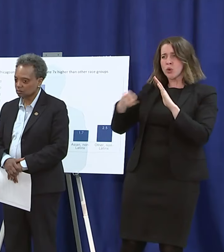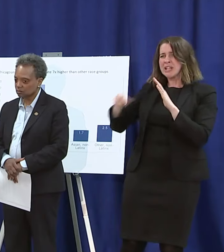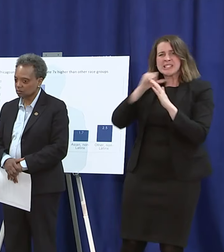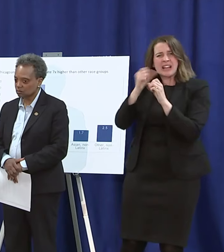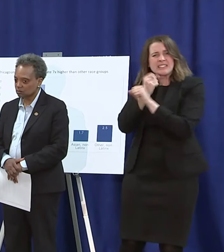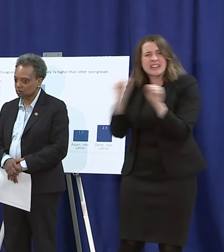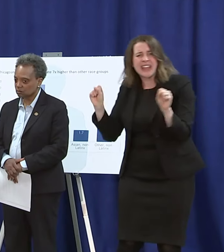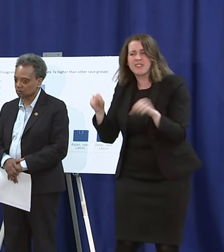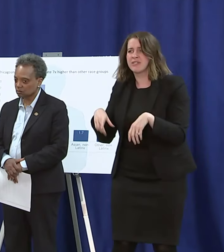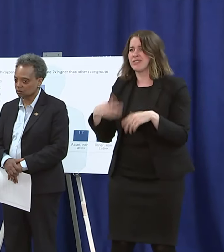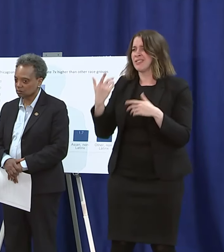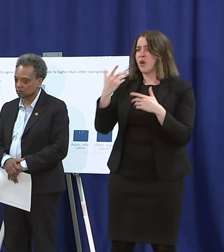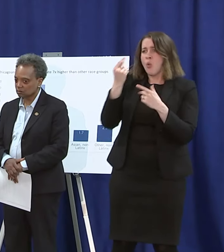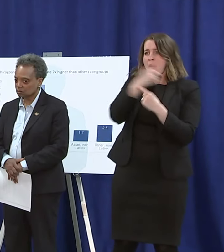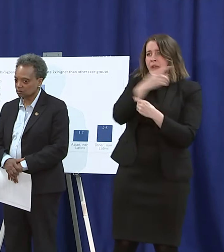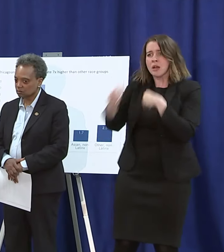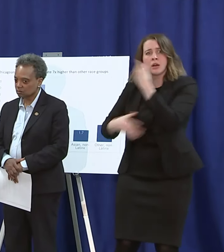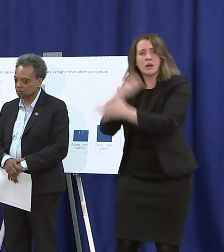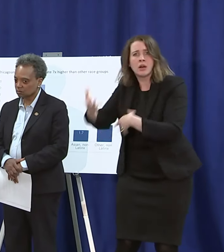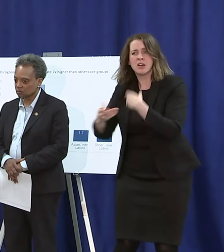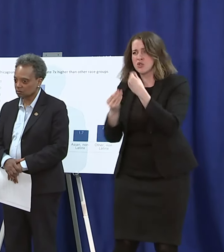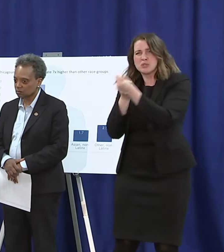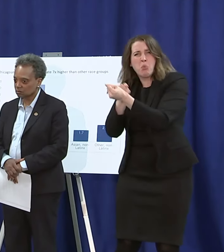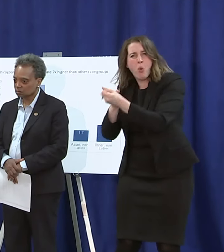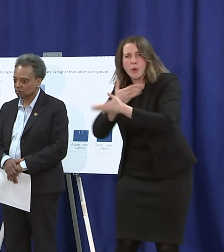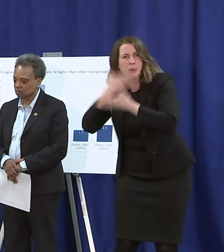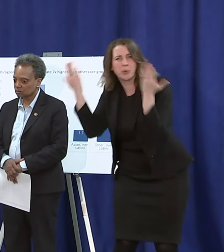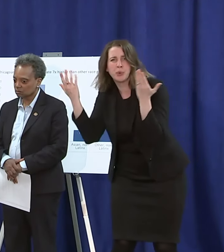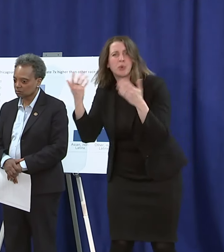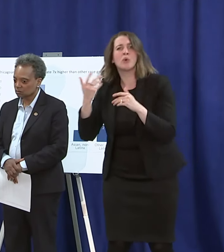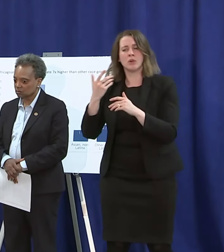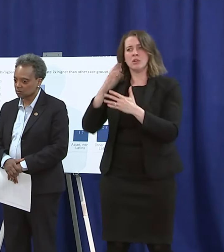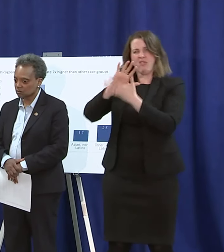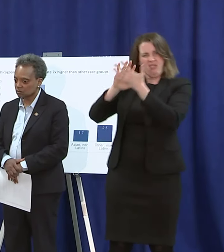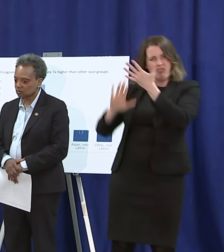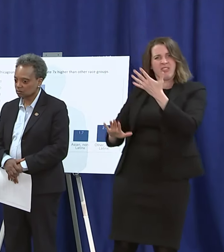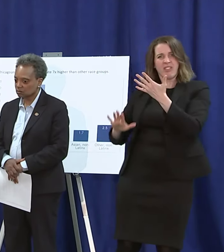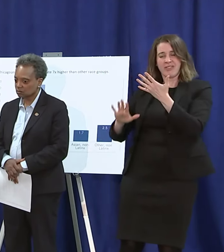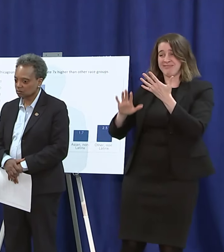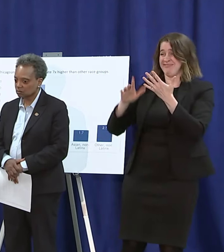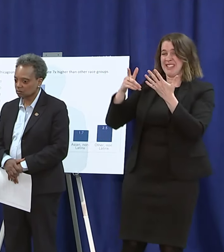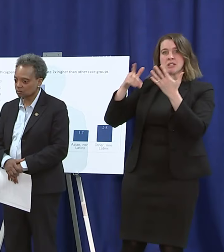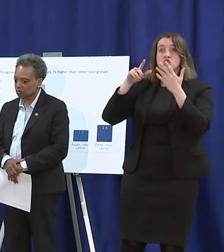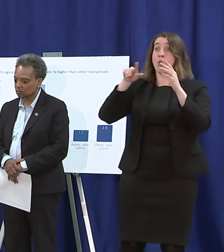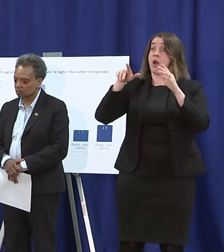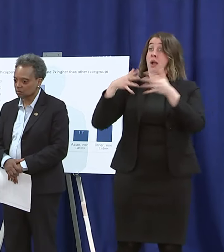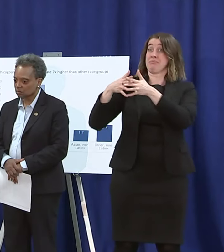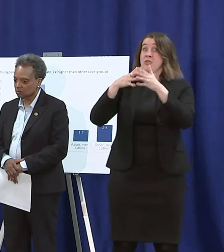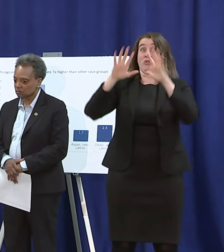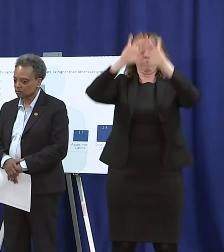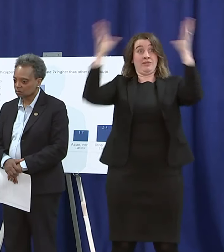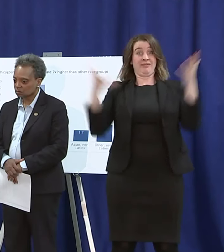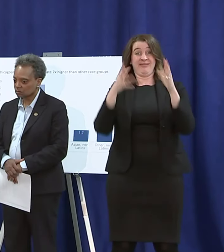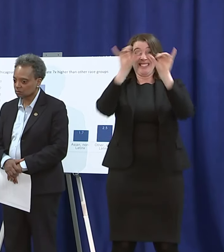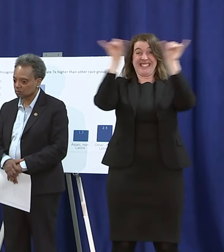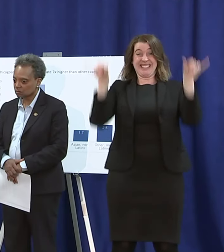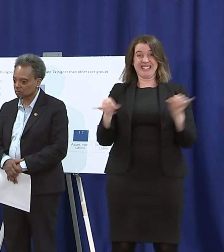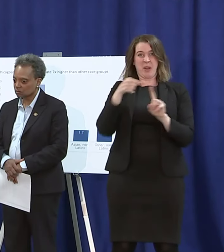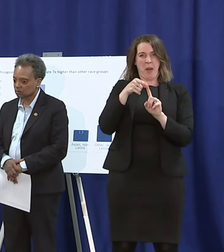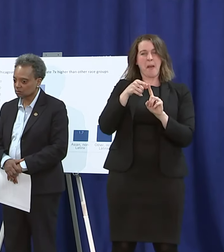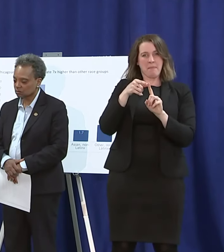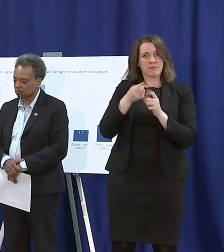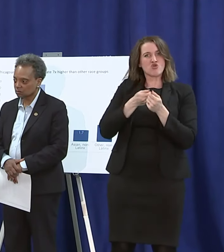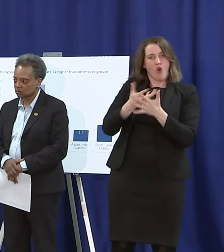net, differing economic, educational opportunities, and fundamentally the systemic and institutional racism that have